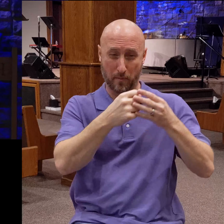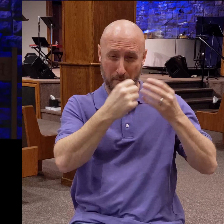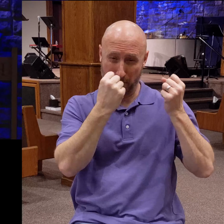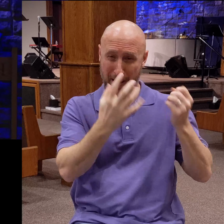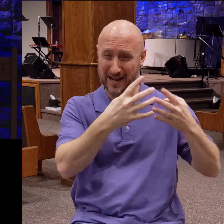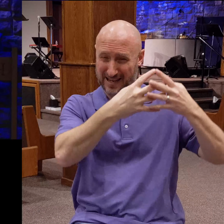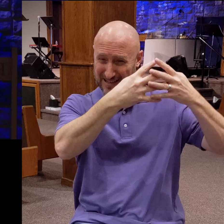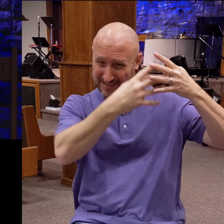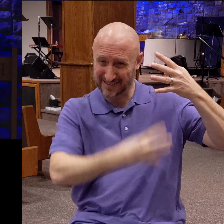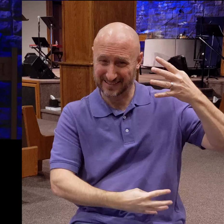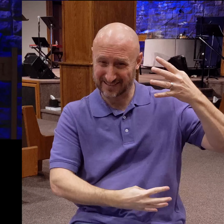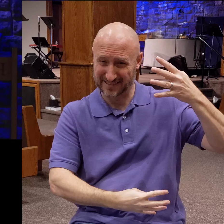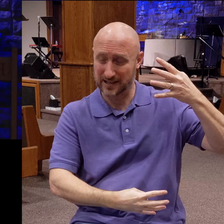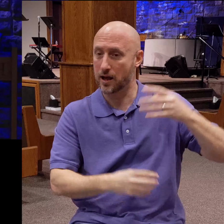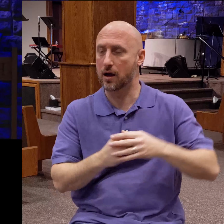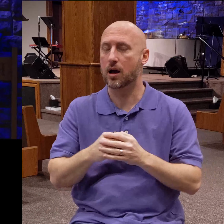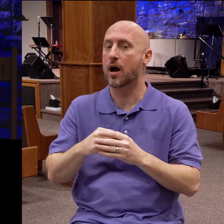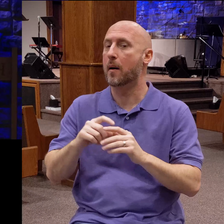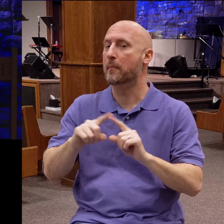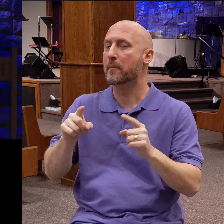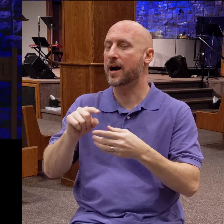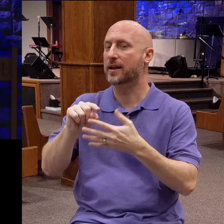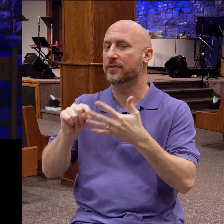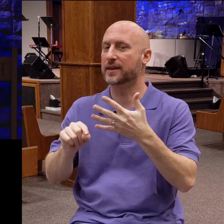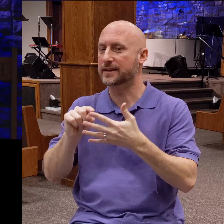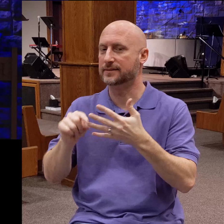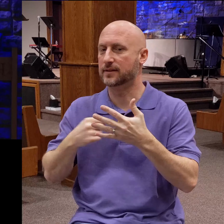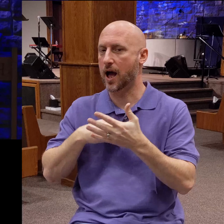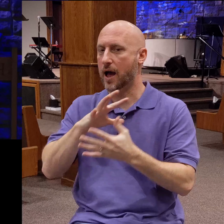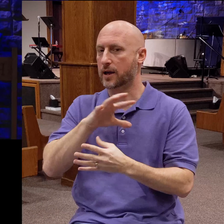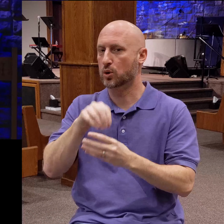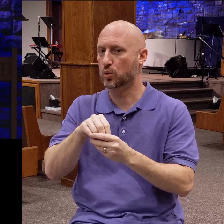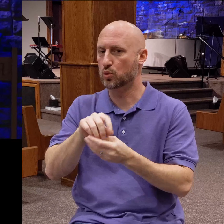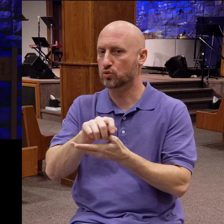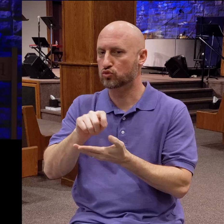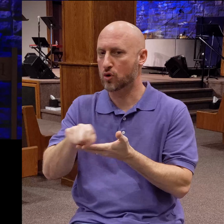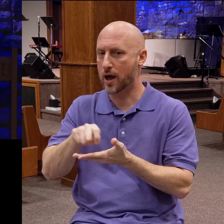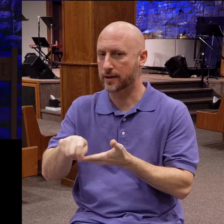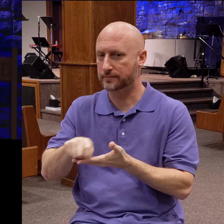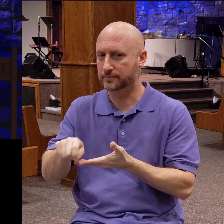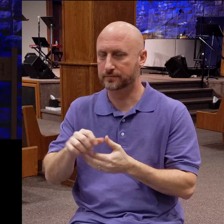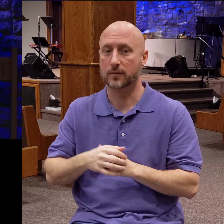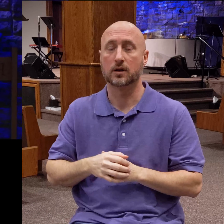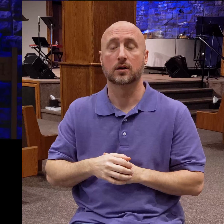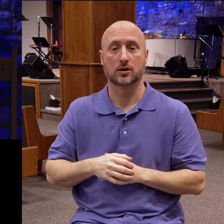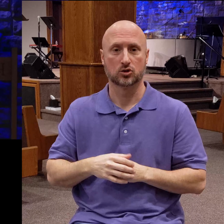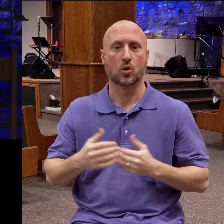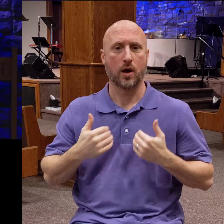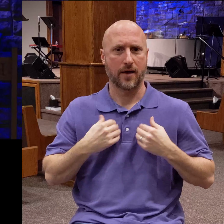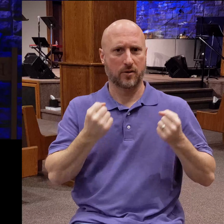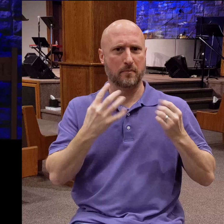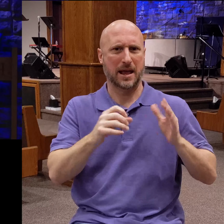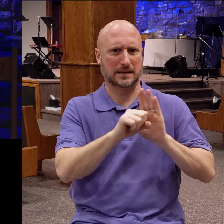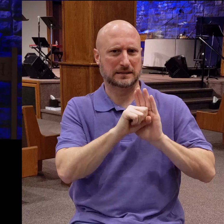many. And he says there that there are many other, notice,